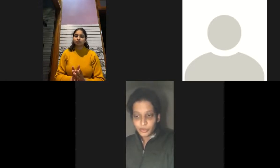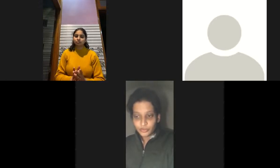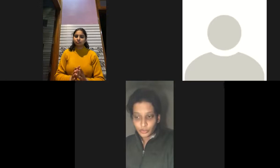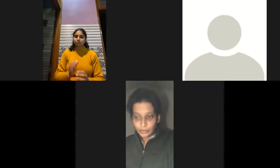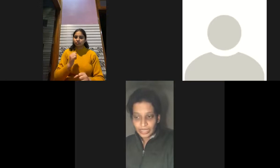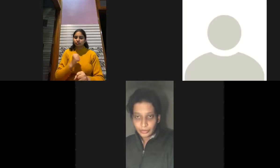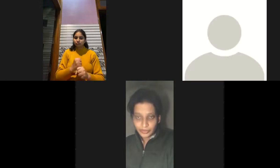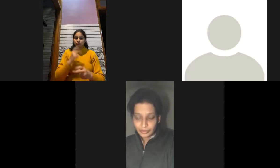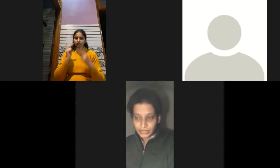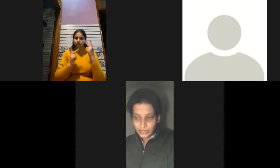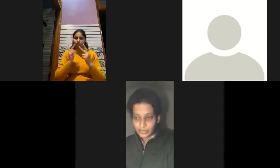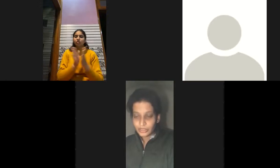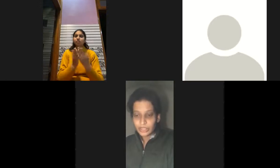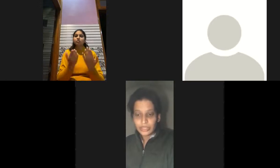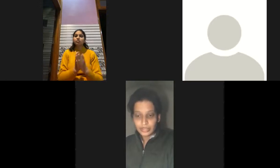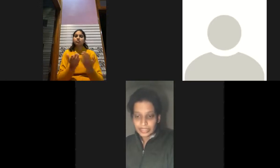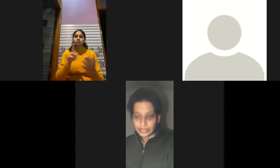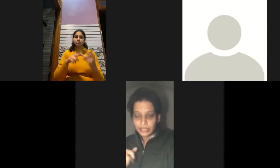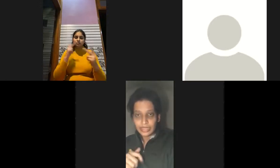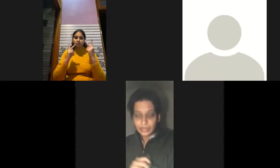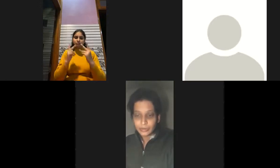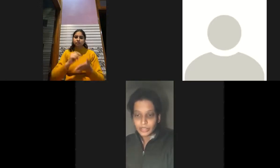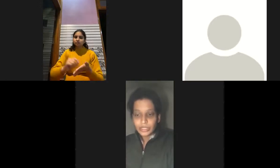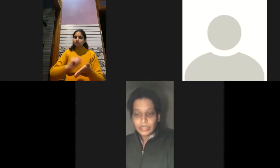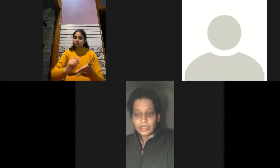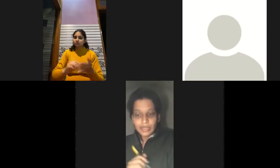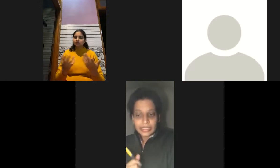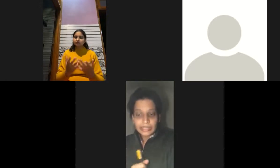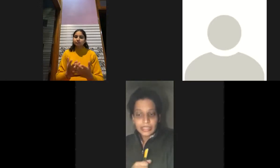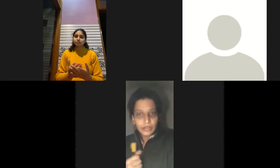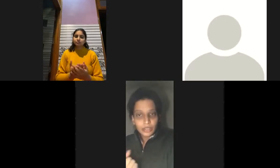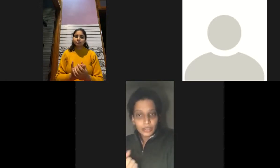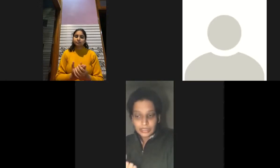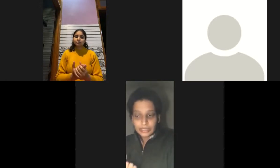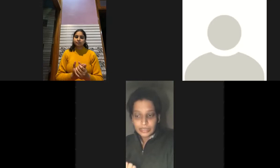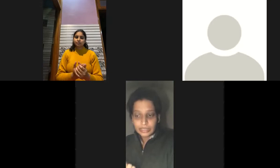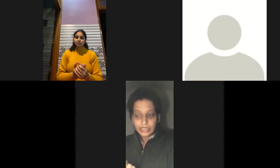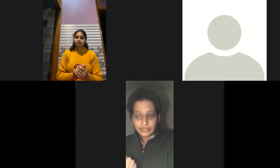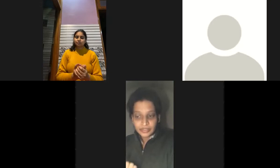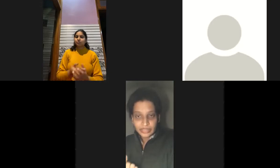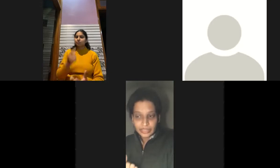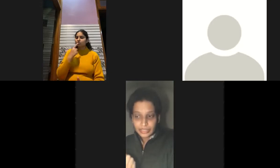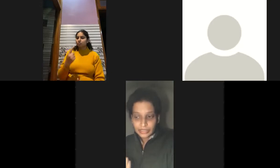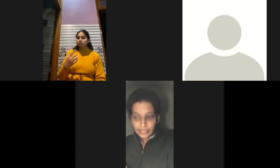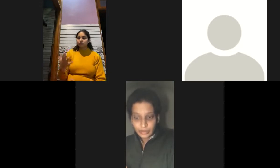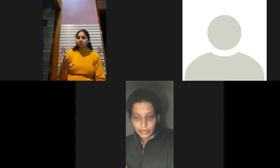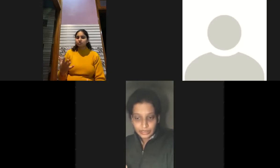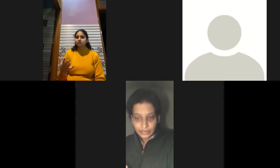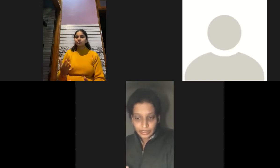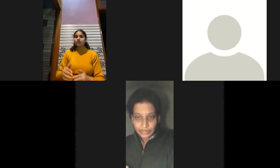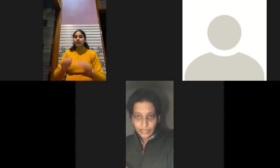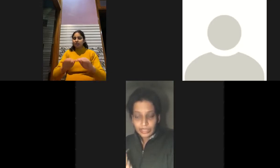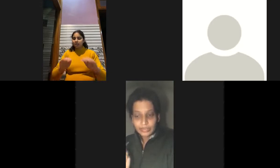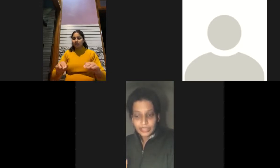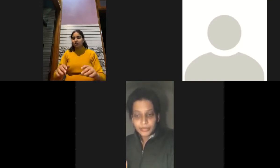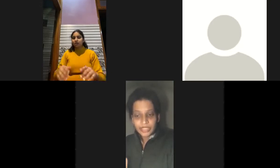Travels, Book 4, Blackboard Web Discussion, writes, and I quote, "While it cannot be said that Gulliver lives with an intellectual